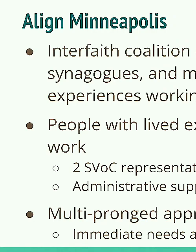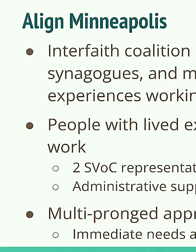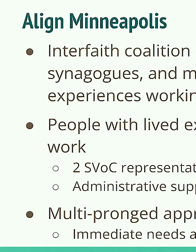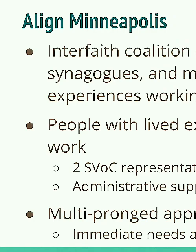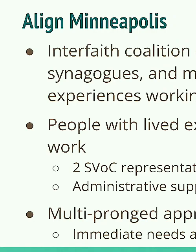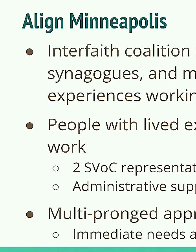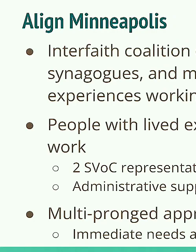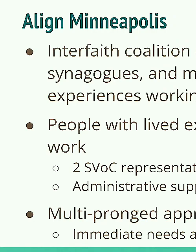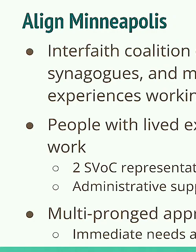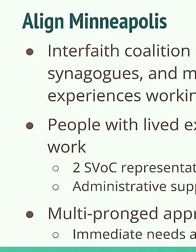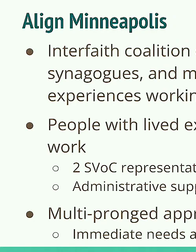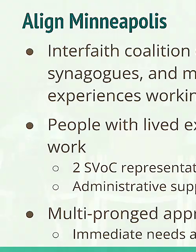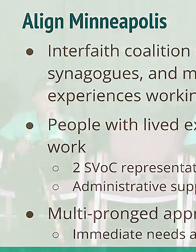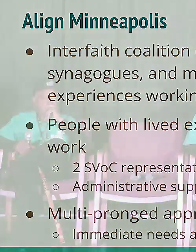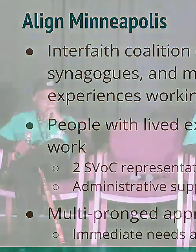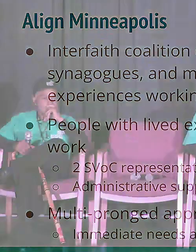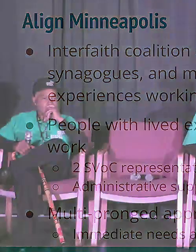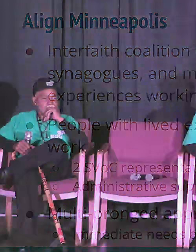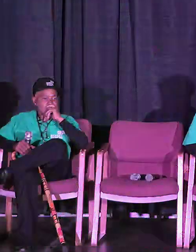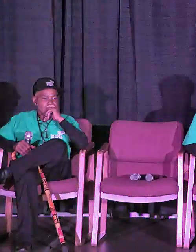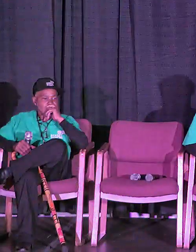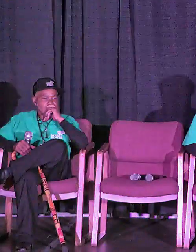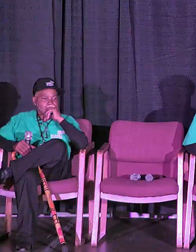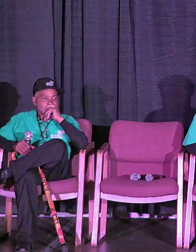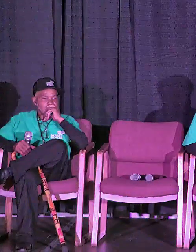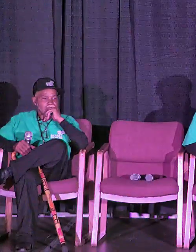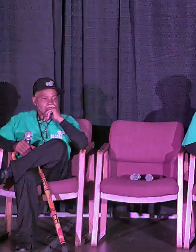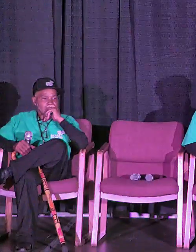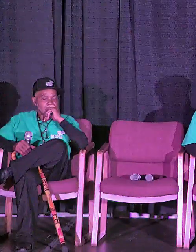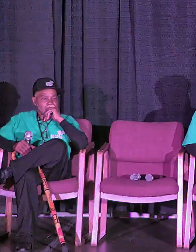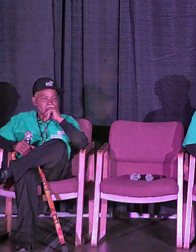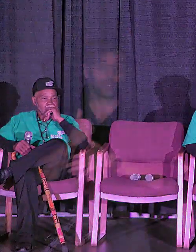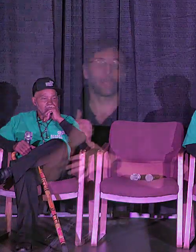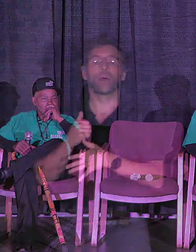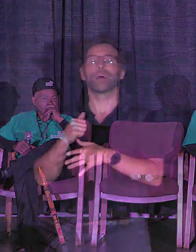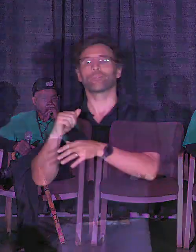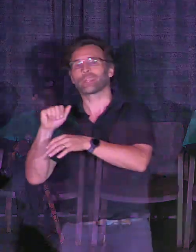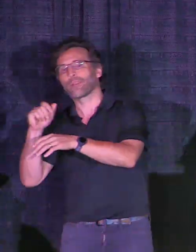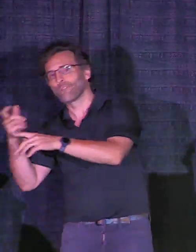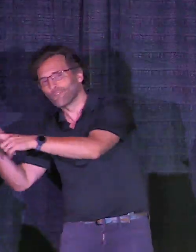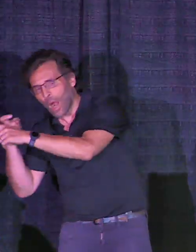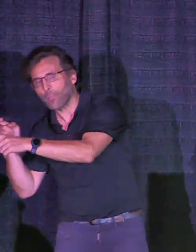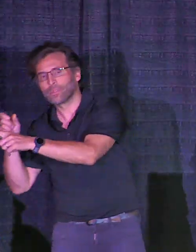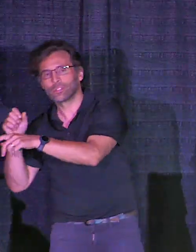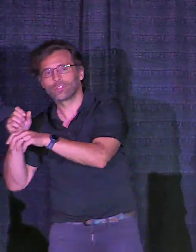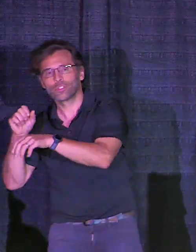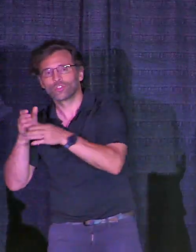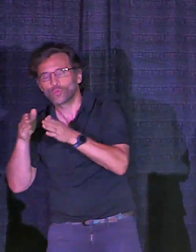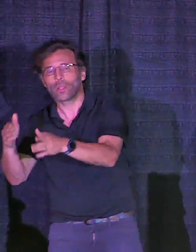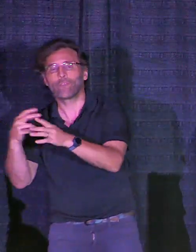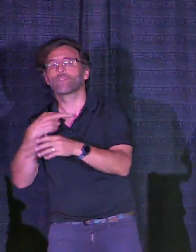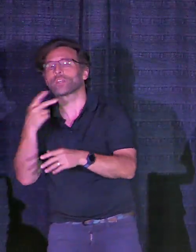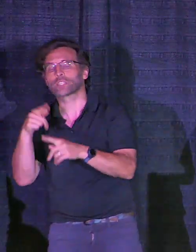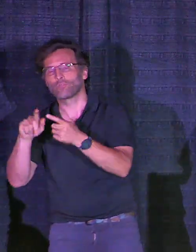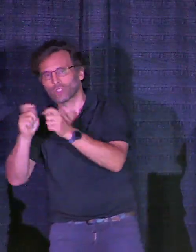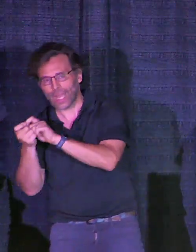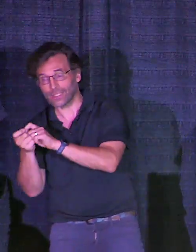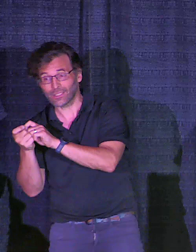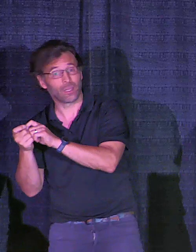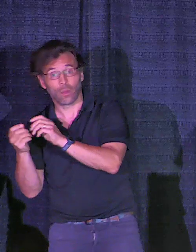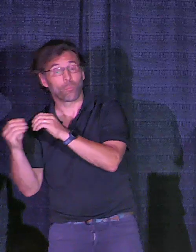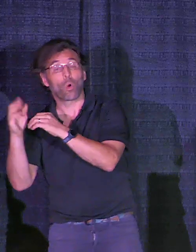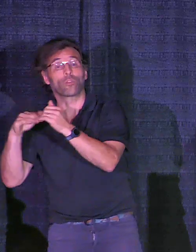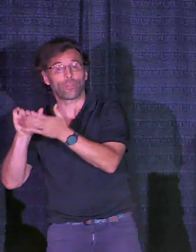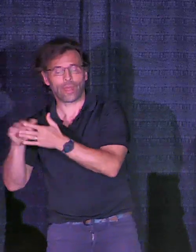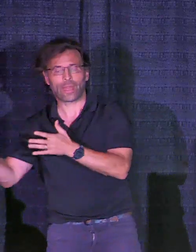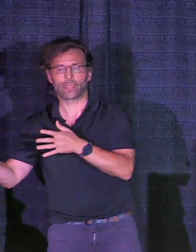was mentioned that our legislative priorities are driven by the work of Street Voices of Change, but beyond that, the work of Street Voices of Change